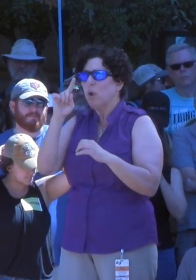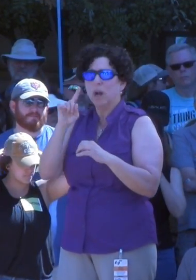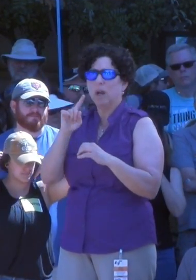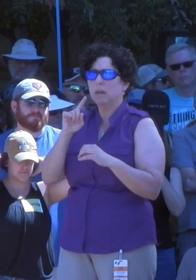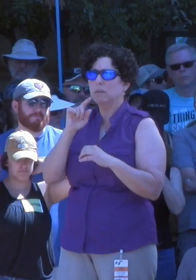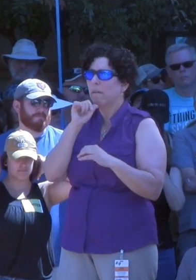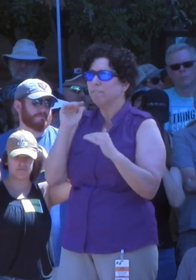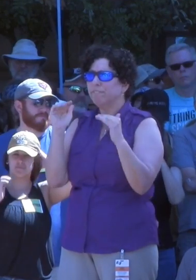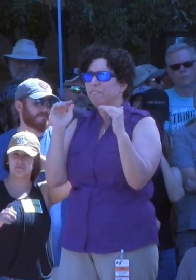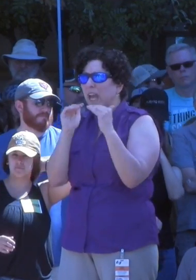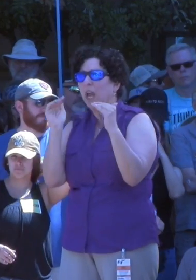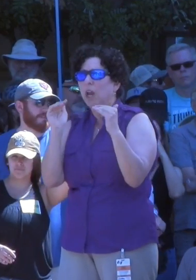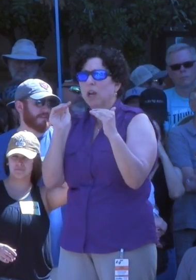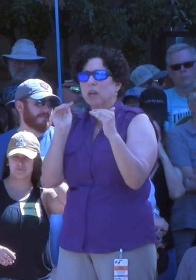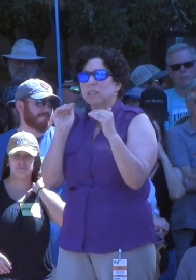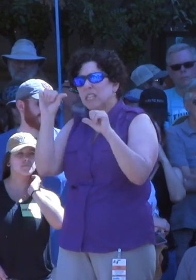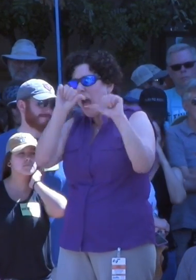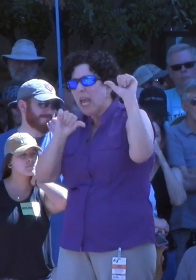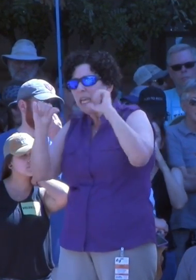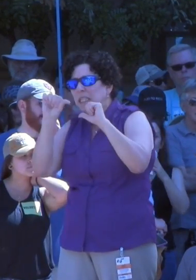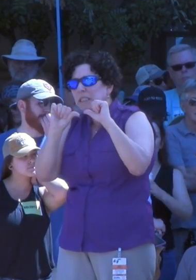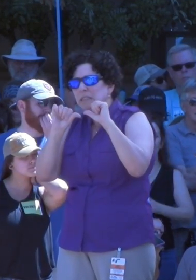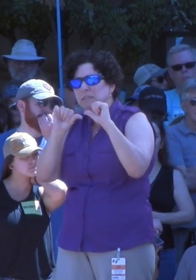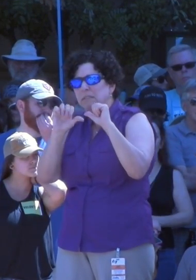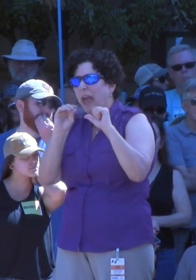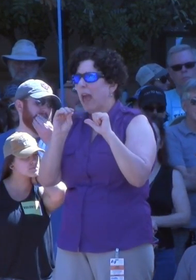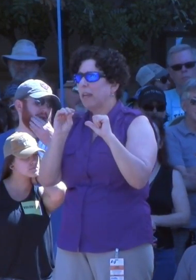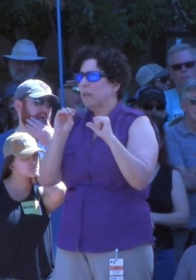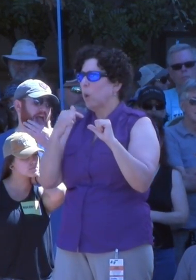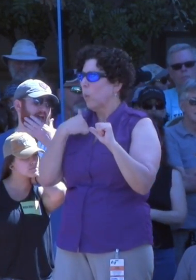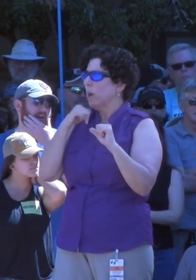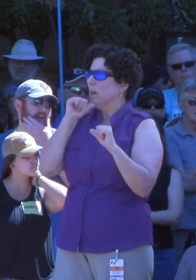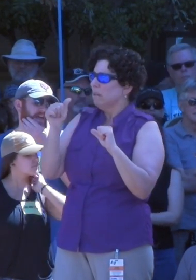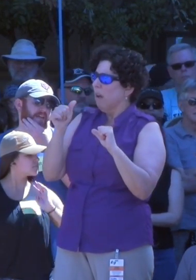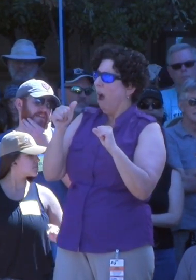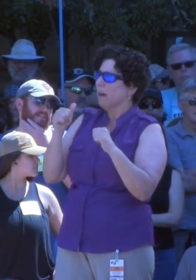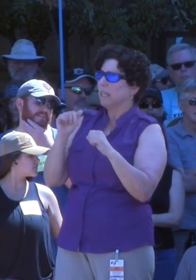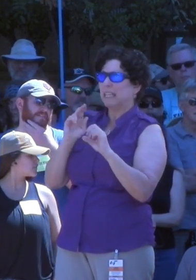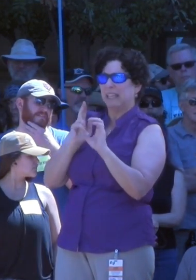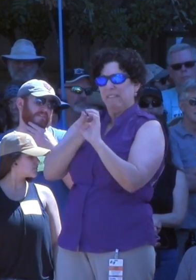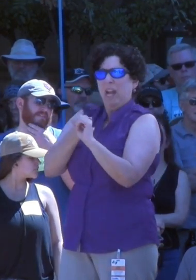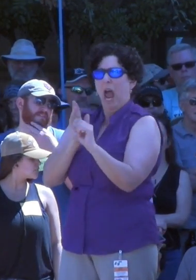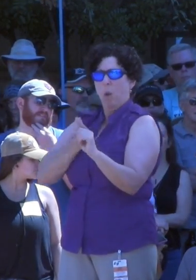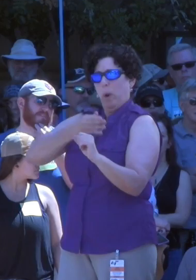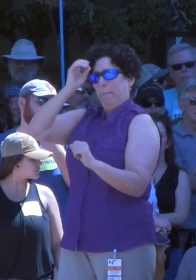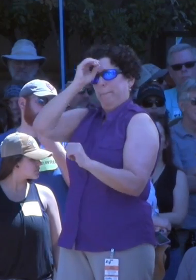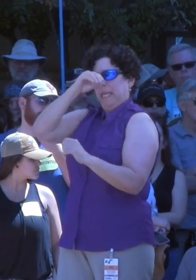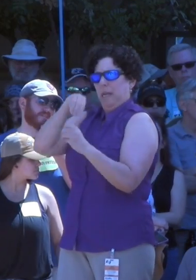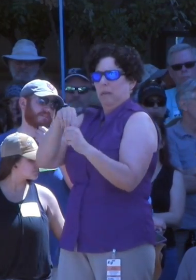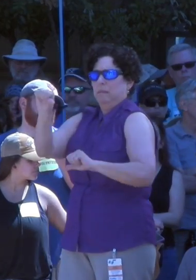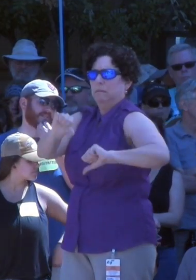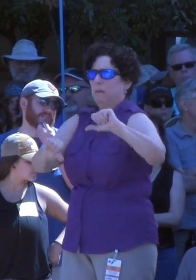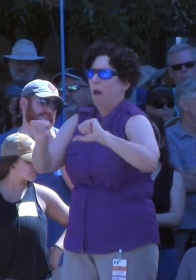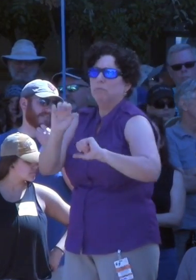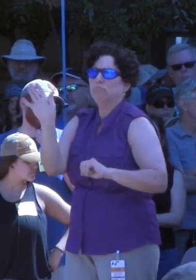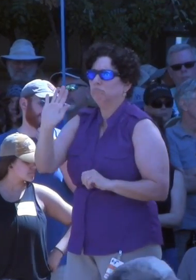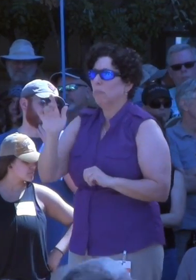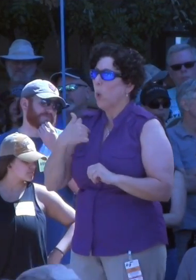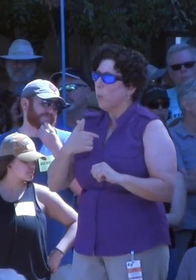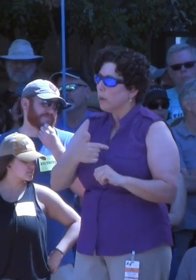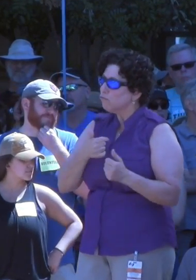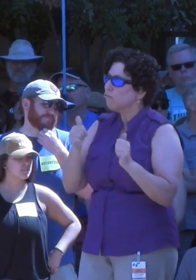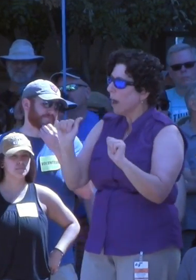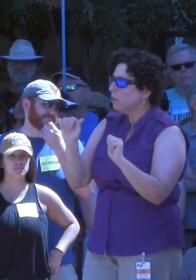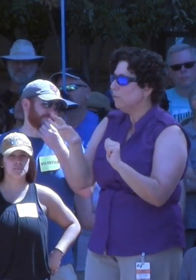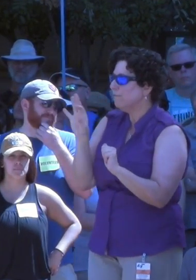field, nor are we seeking to introduce a subjective element into the objective framework of science. Diversity is about